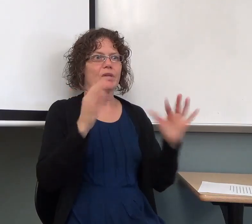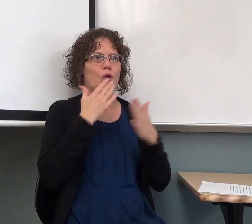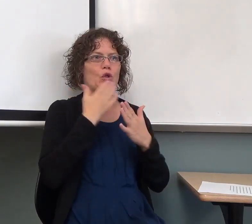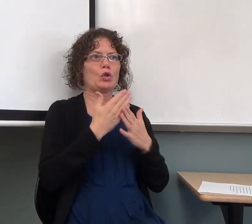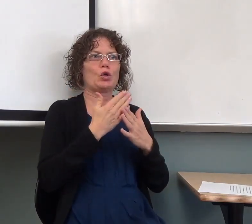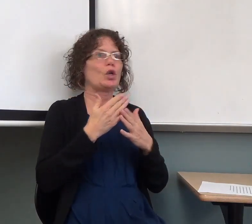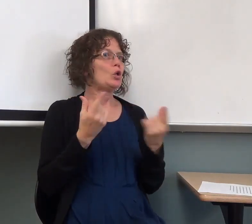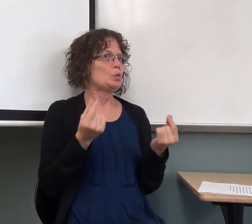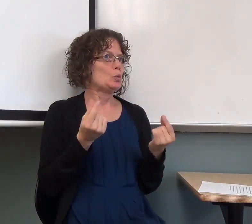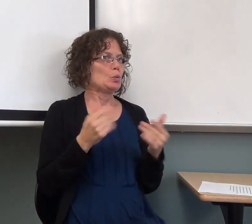want you to do.